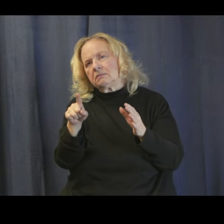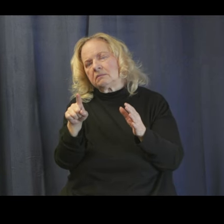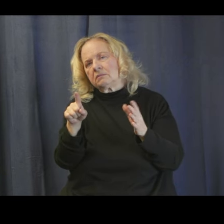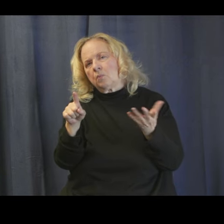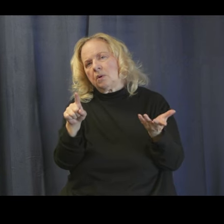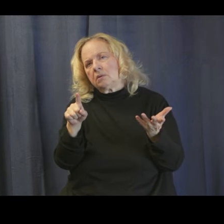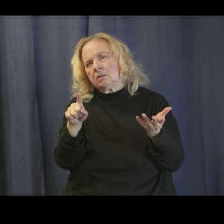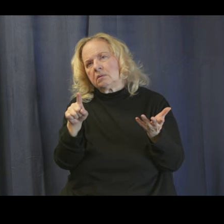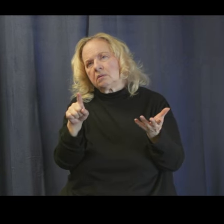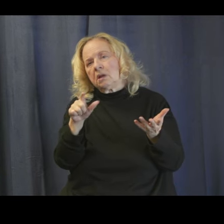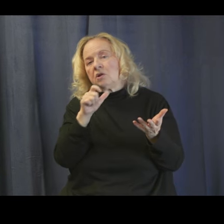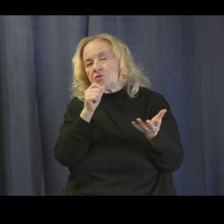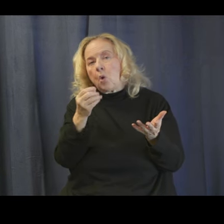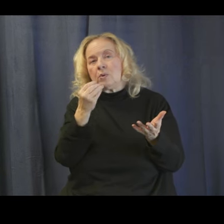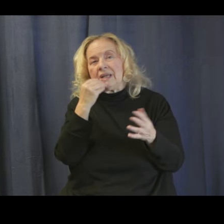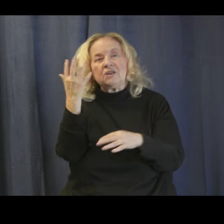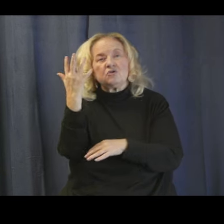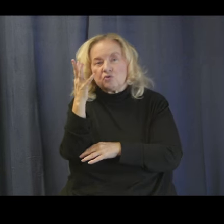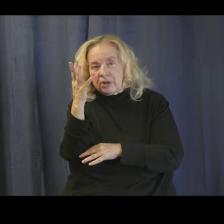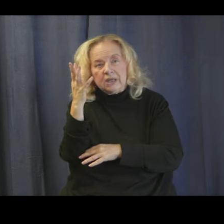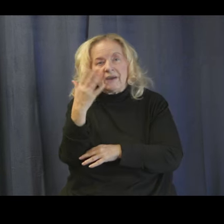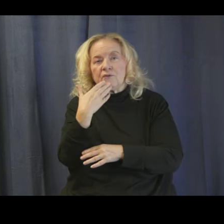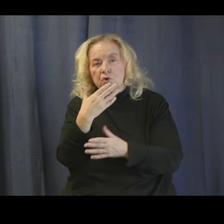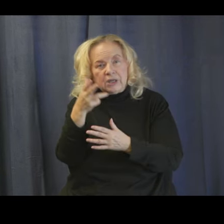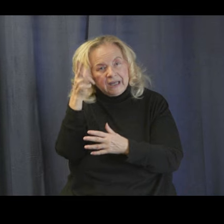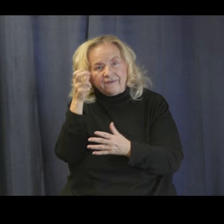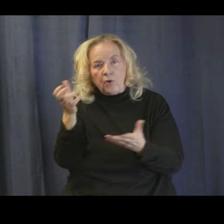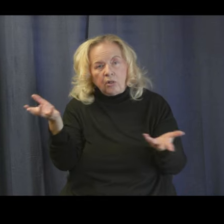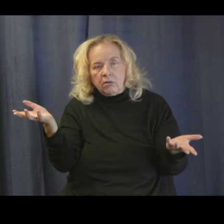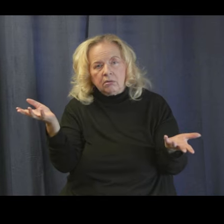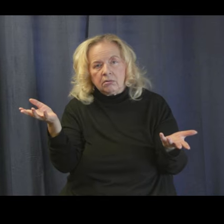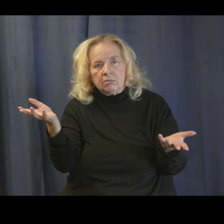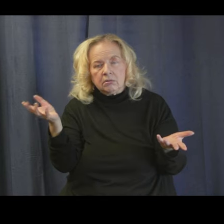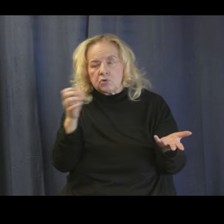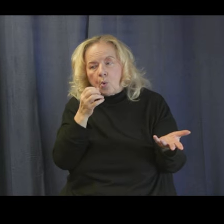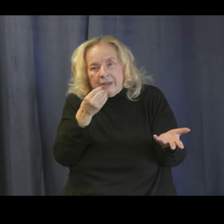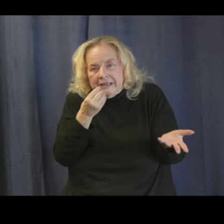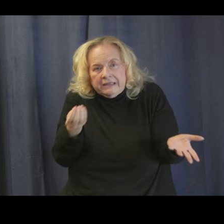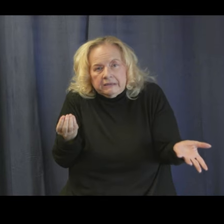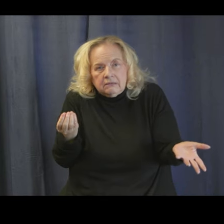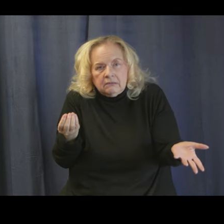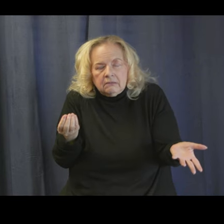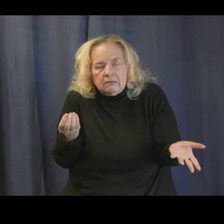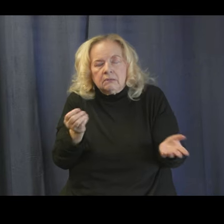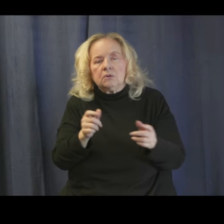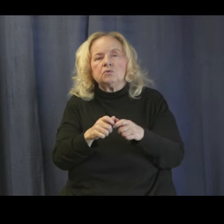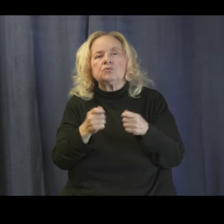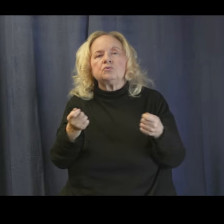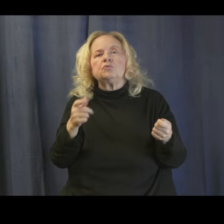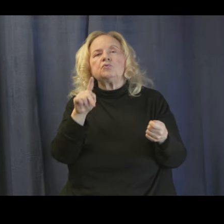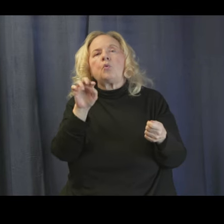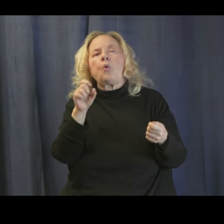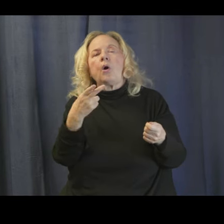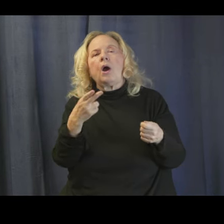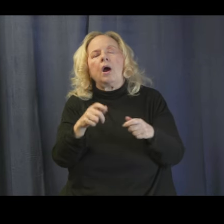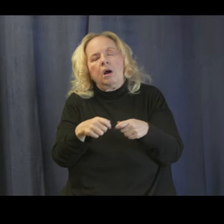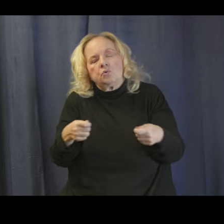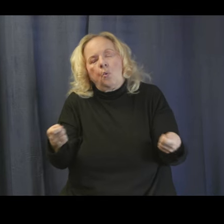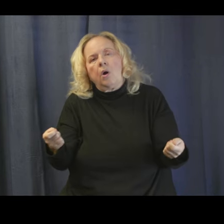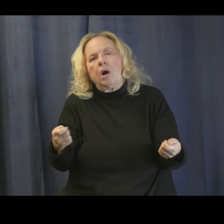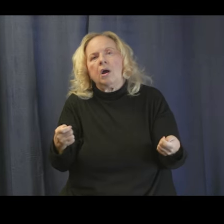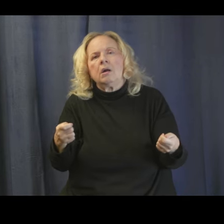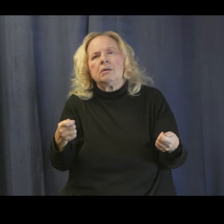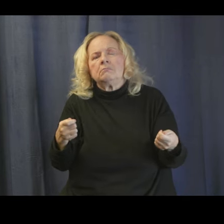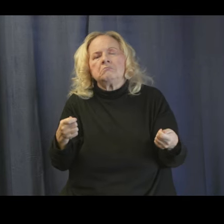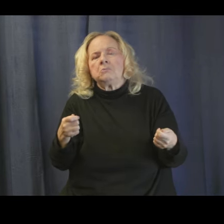Torah? Don't eat of the tree of the knowledge of good and evil. When we think Torah, we have to think